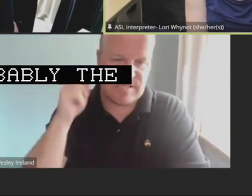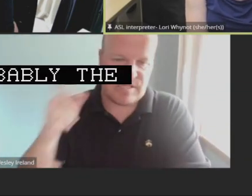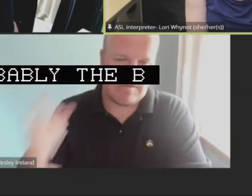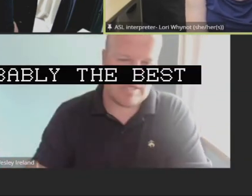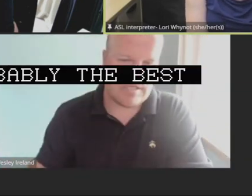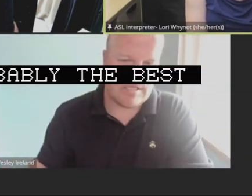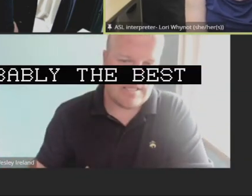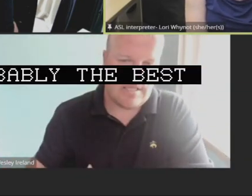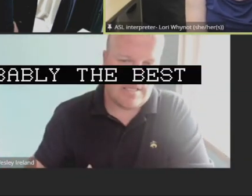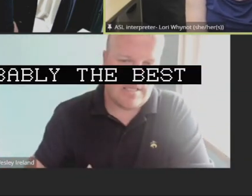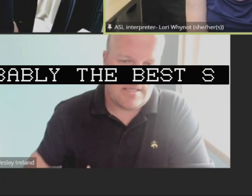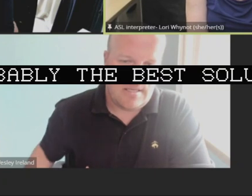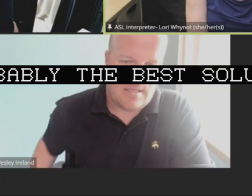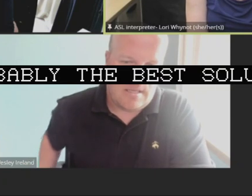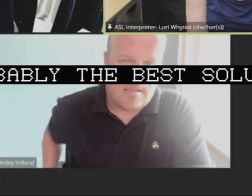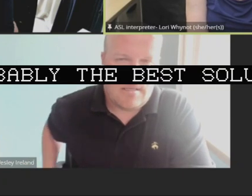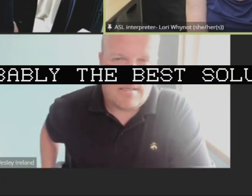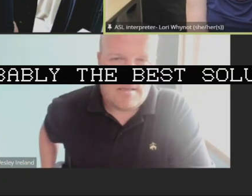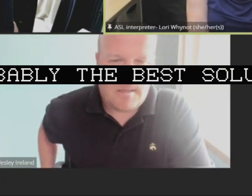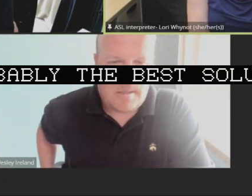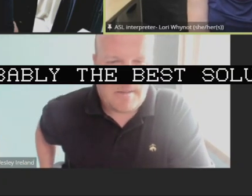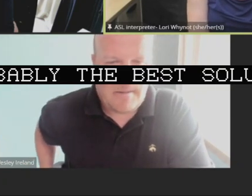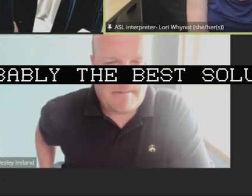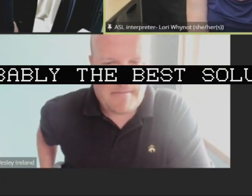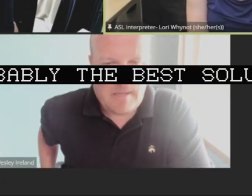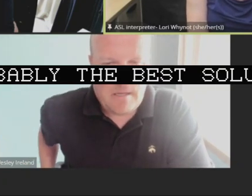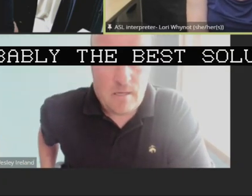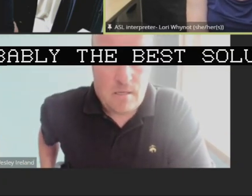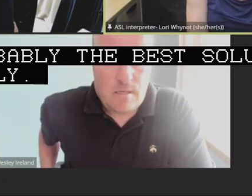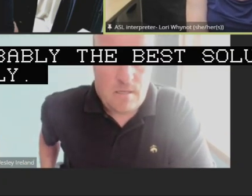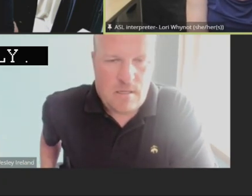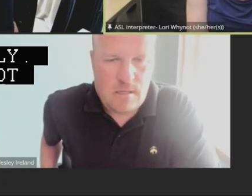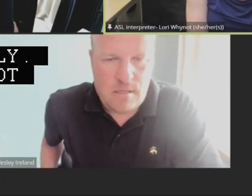North End, because you know it's very busy there in the summer.